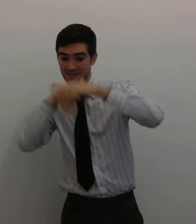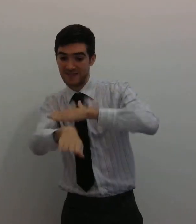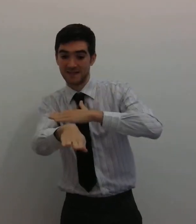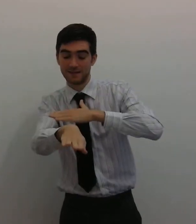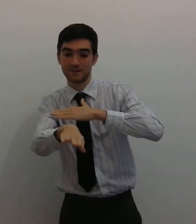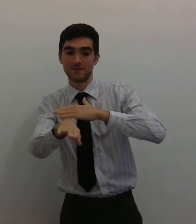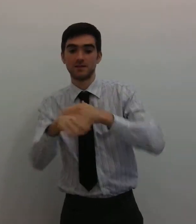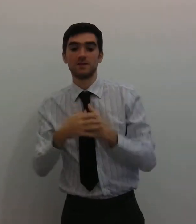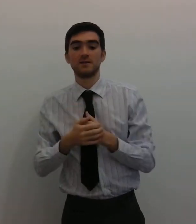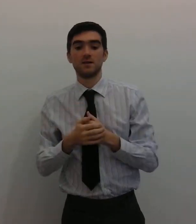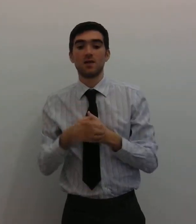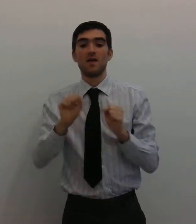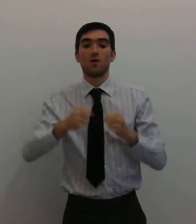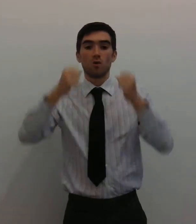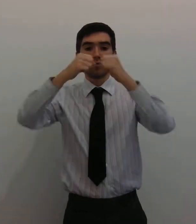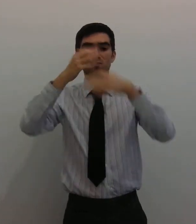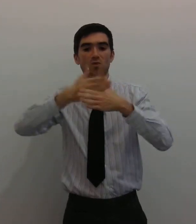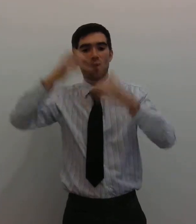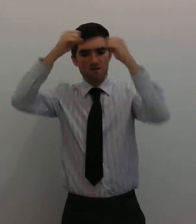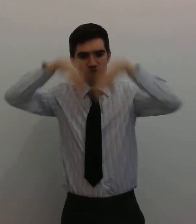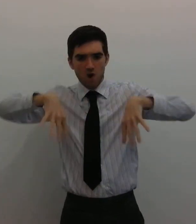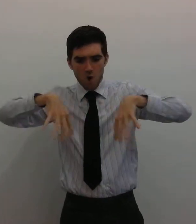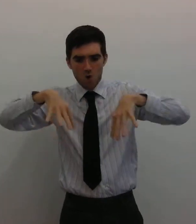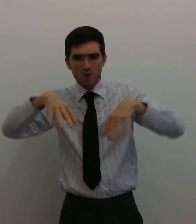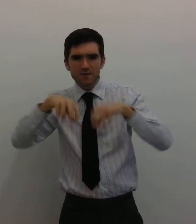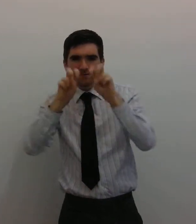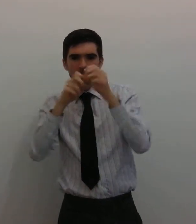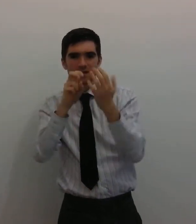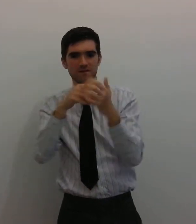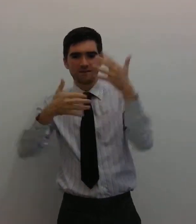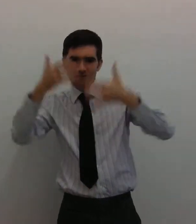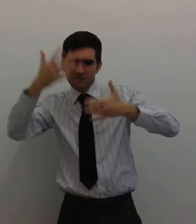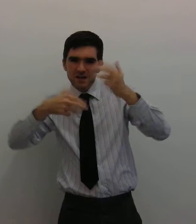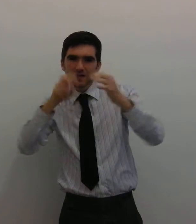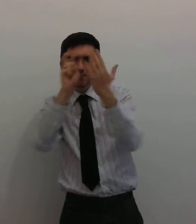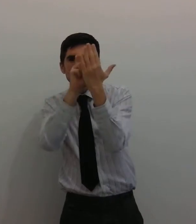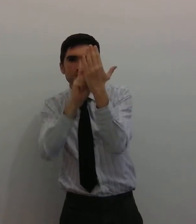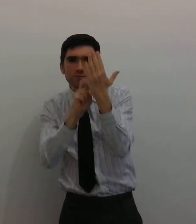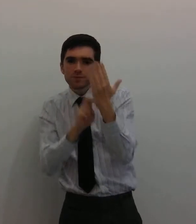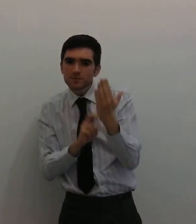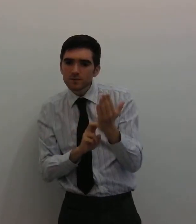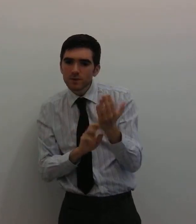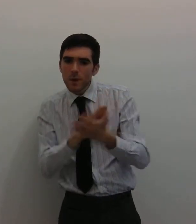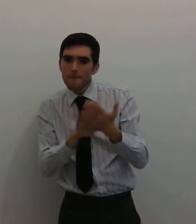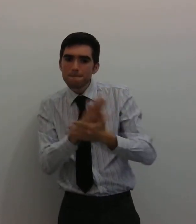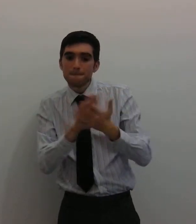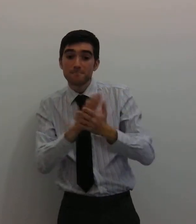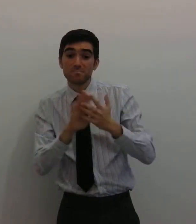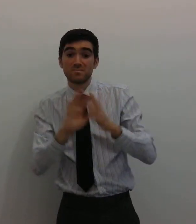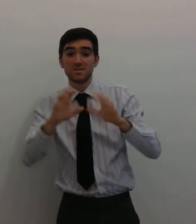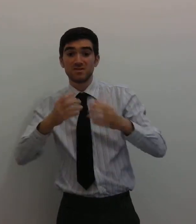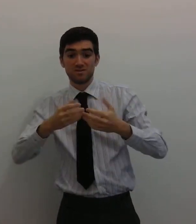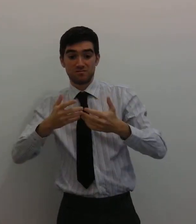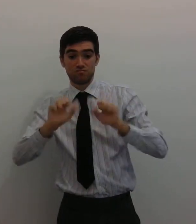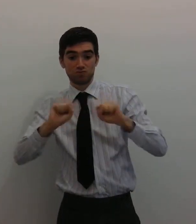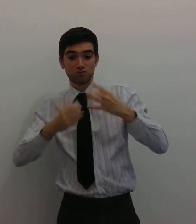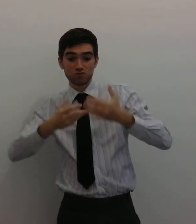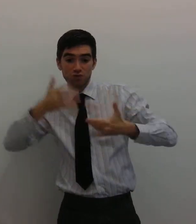on your workflow so that you're able to track the figures that you're incurring as against